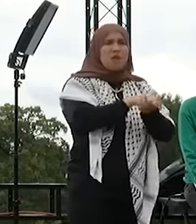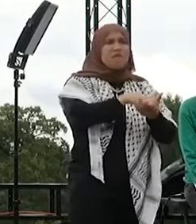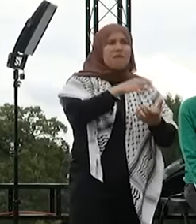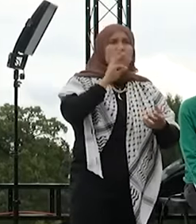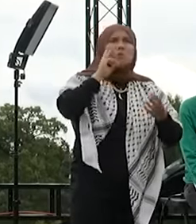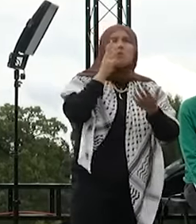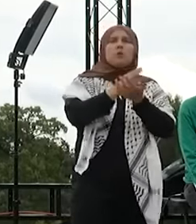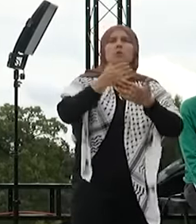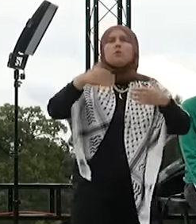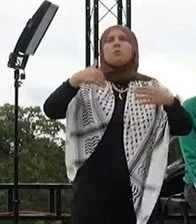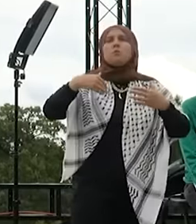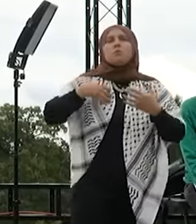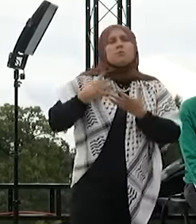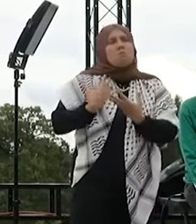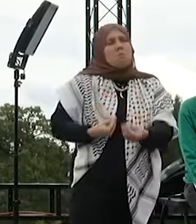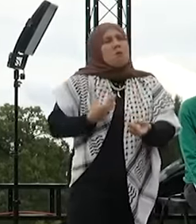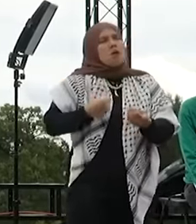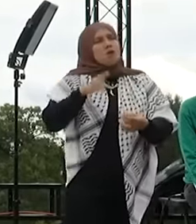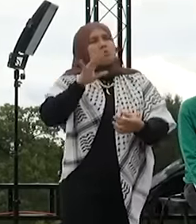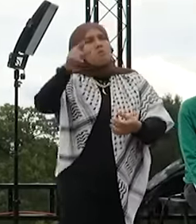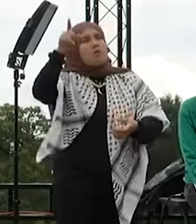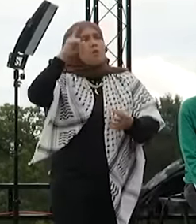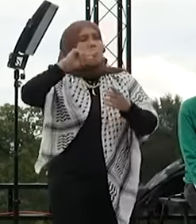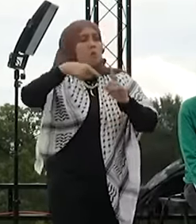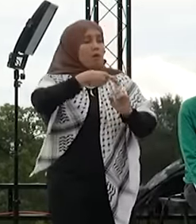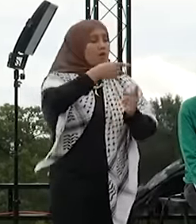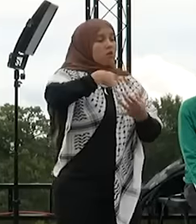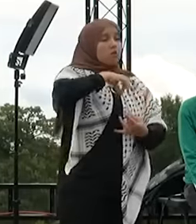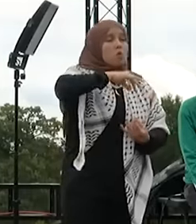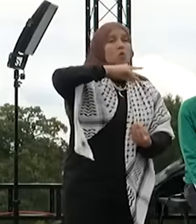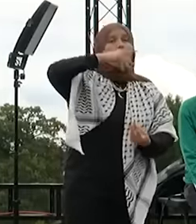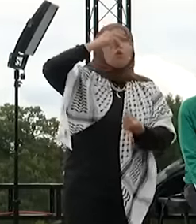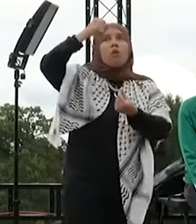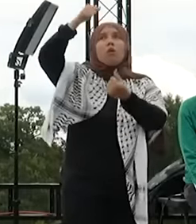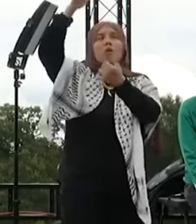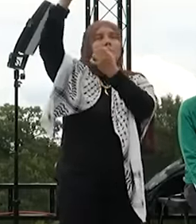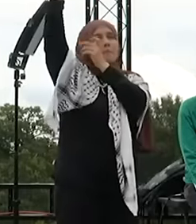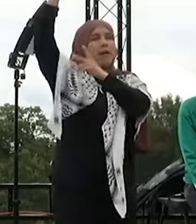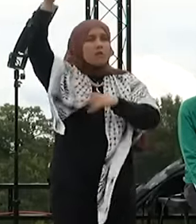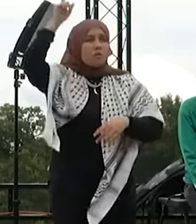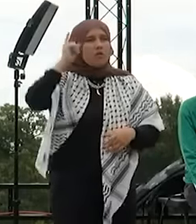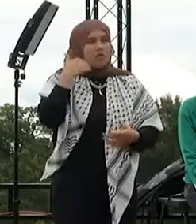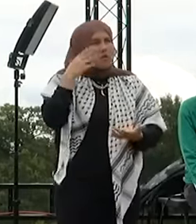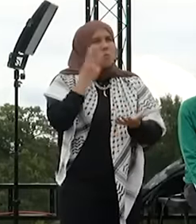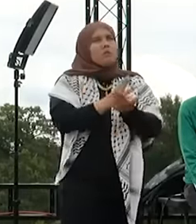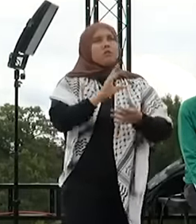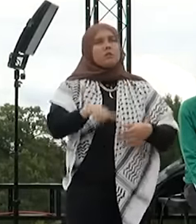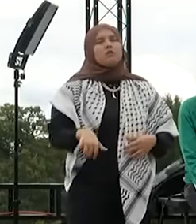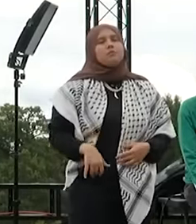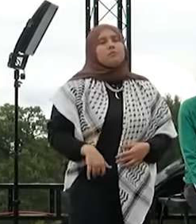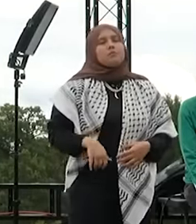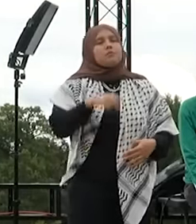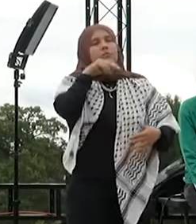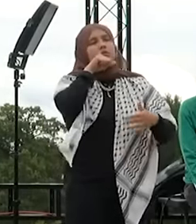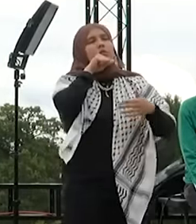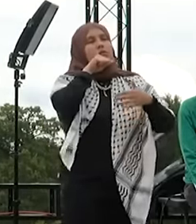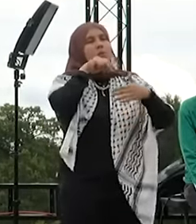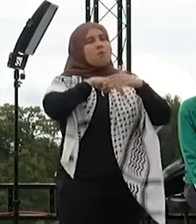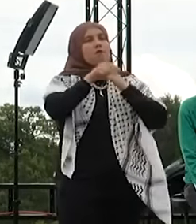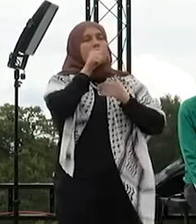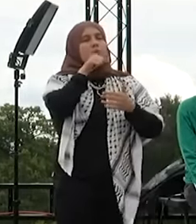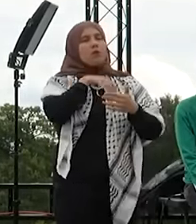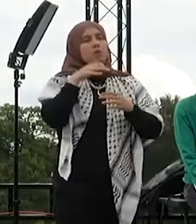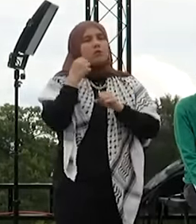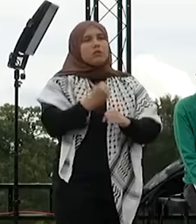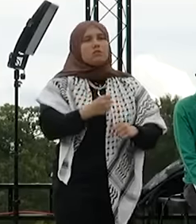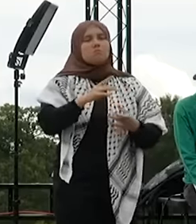honor of their Lord when they depart from this world. And the Prophet Muhammad, peace be upon him, said, "Antum shuhada'ullahi fil ard," that